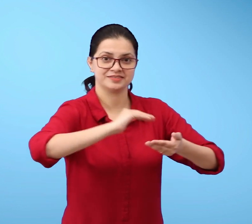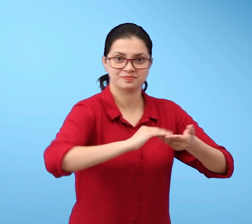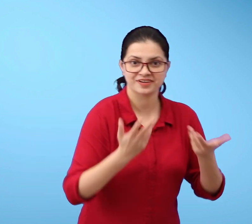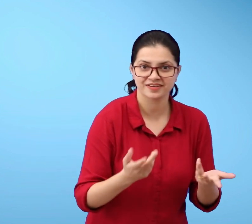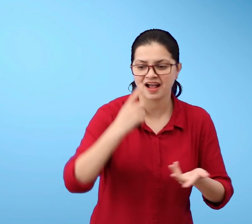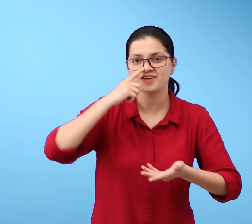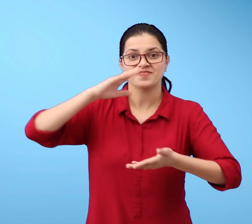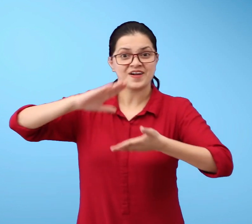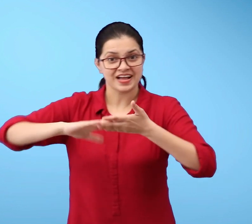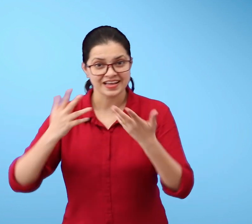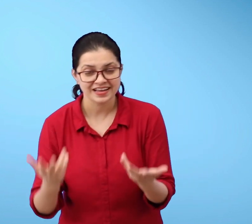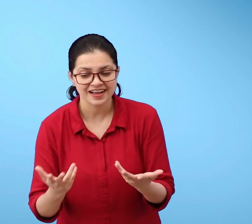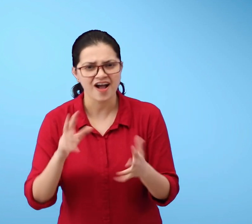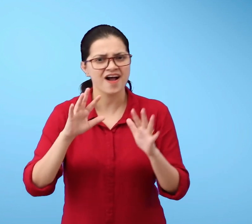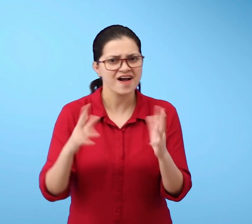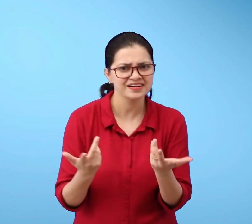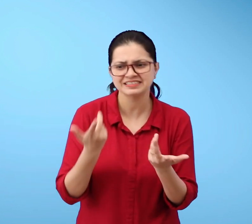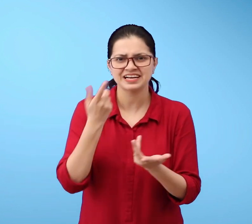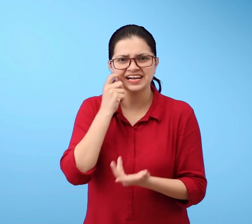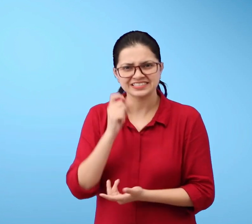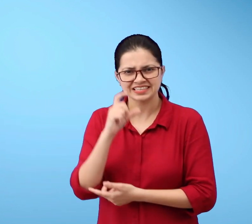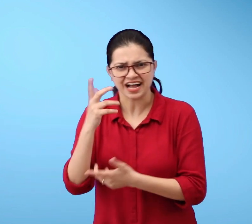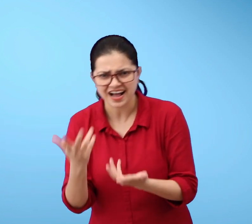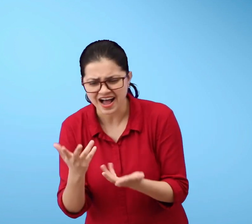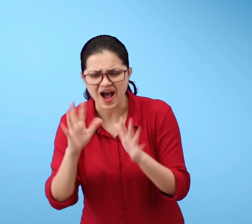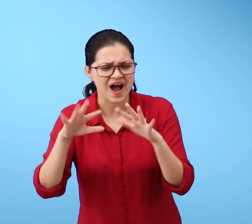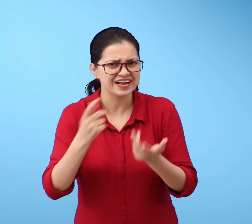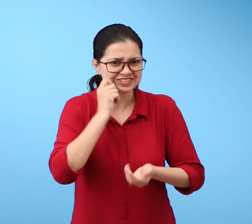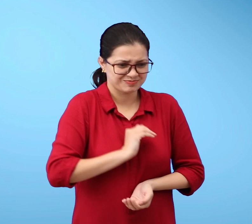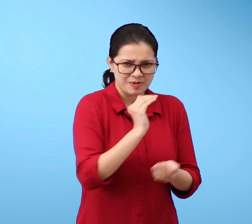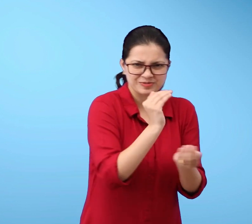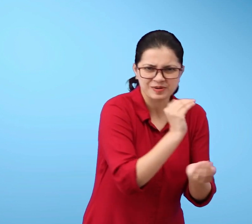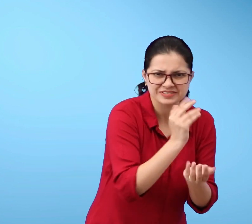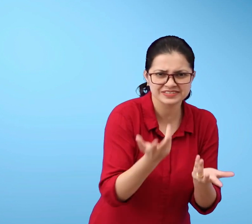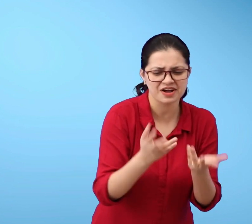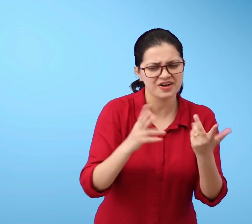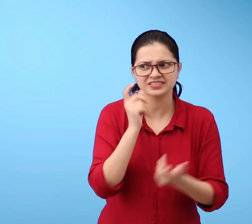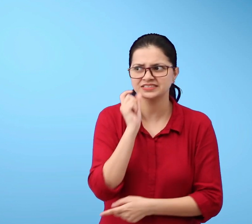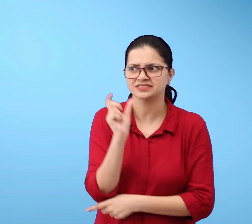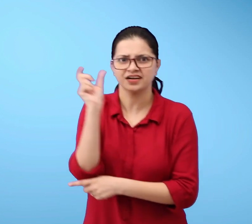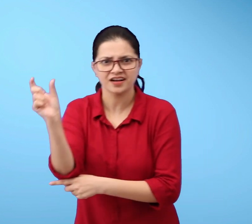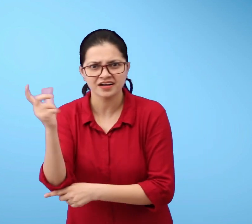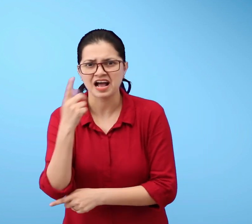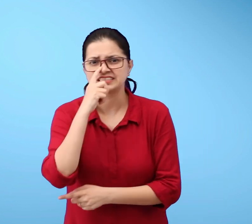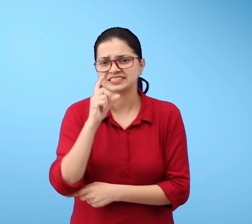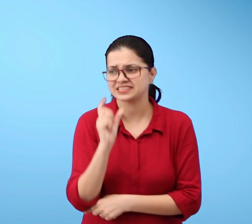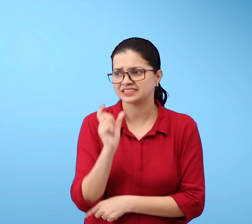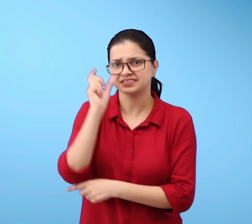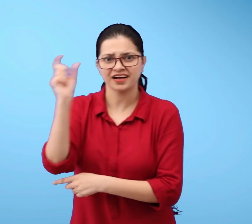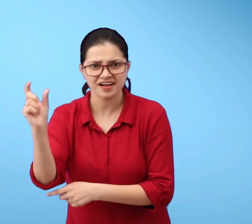mother, sister, brother, husband, wife, child, uncle,